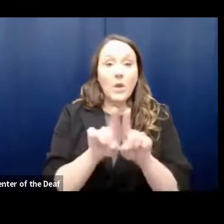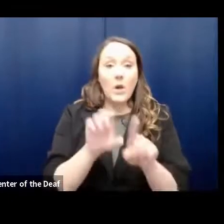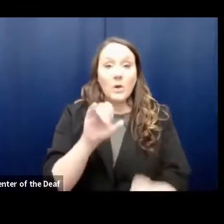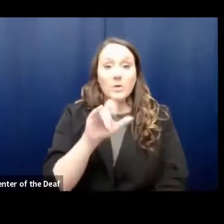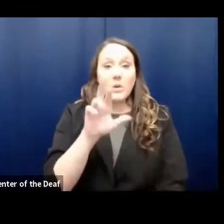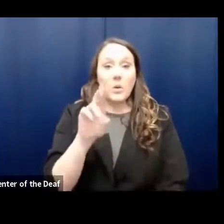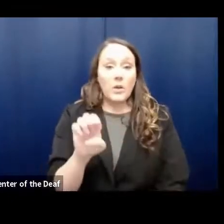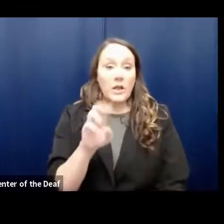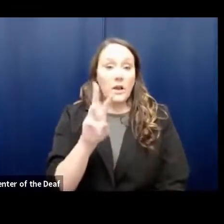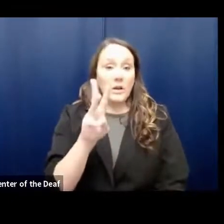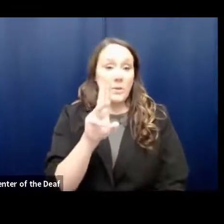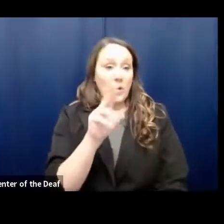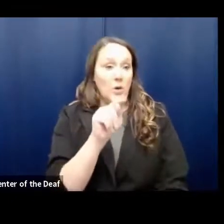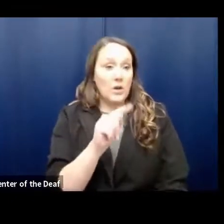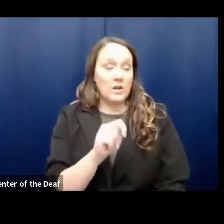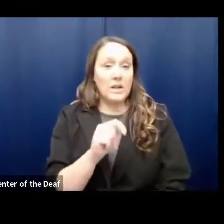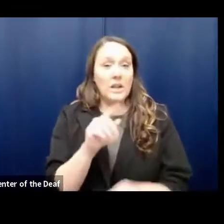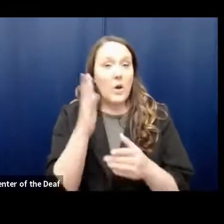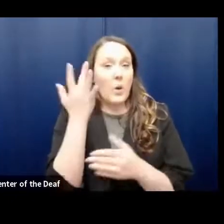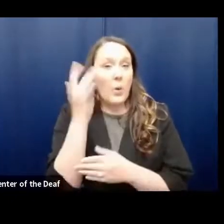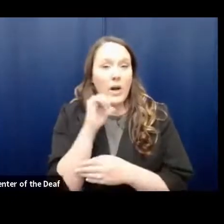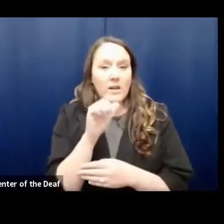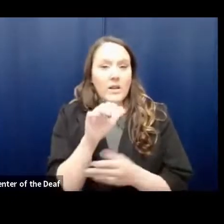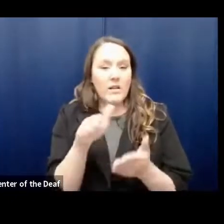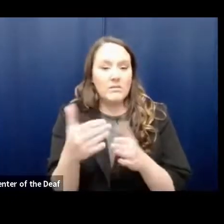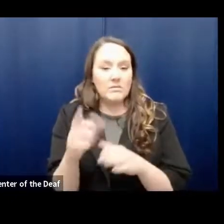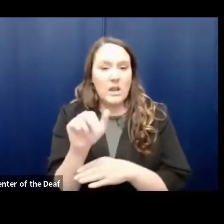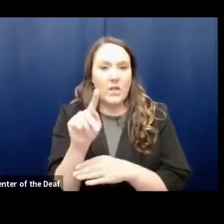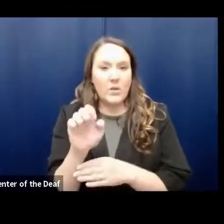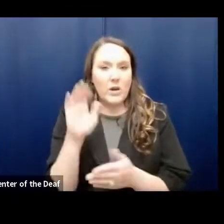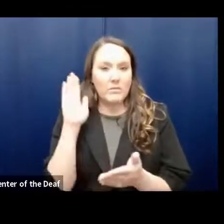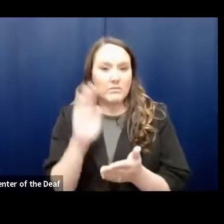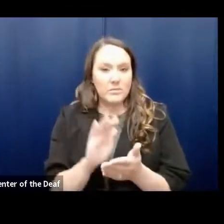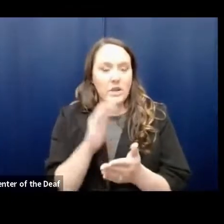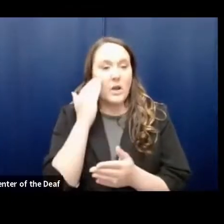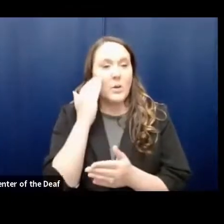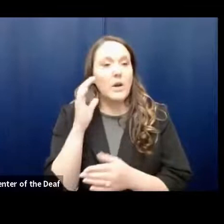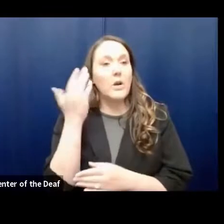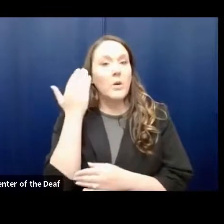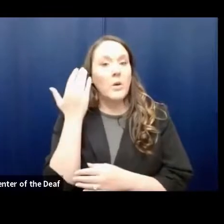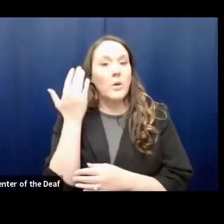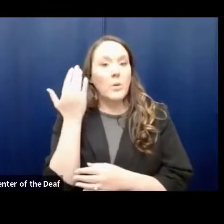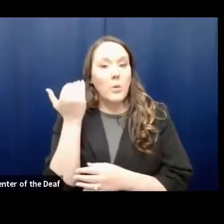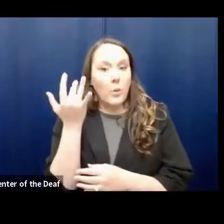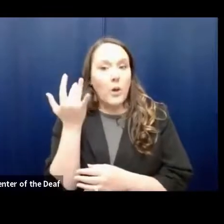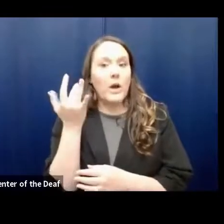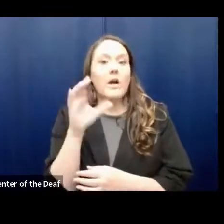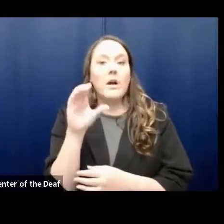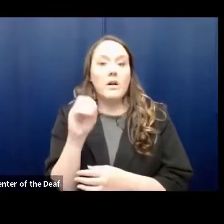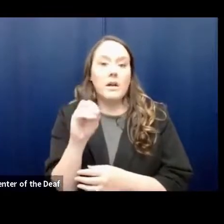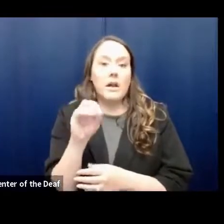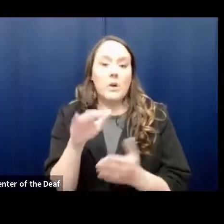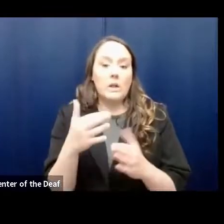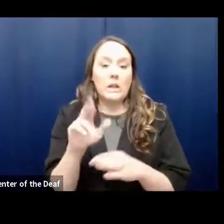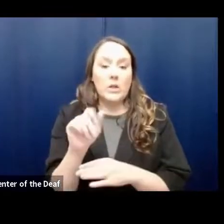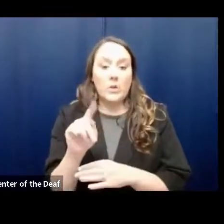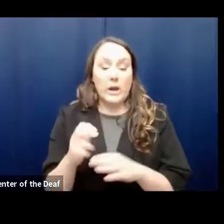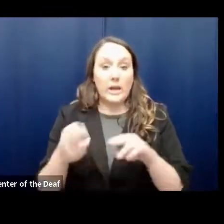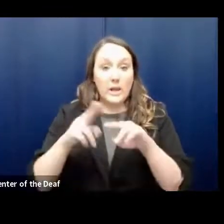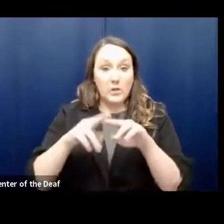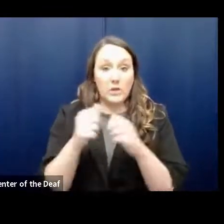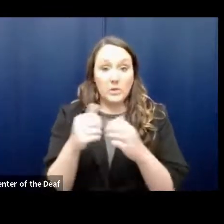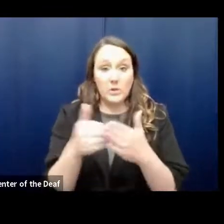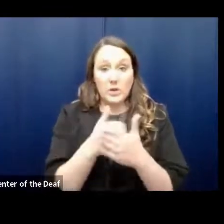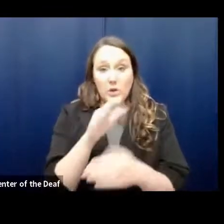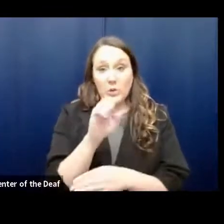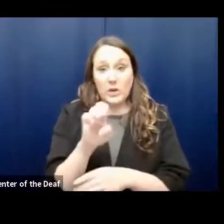rate among positive cases decreasing? We know why the countywide death count increases with new cases, but with all that, scientists have